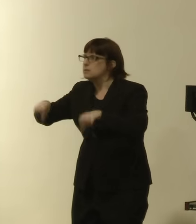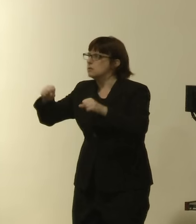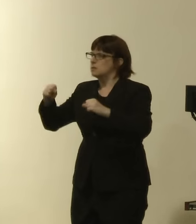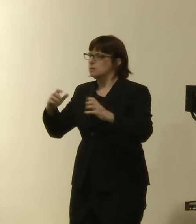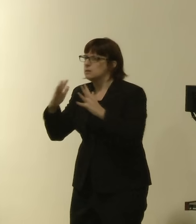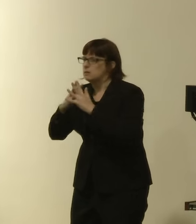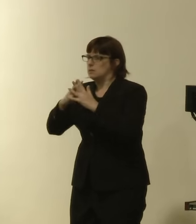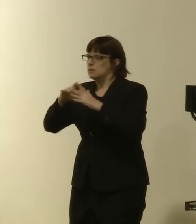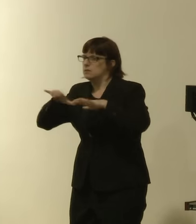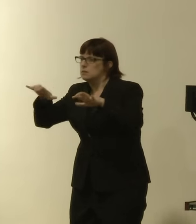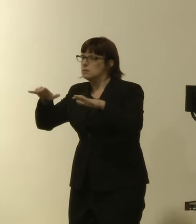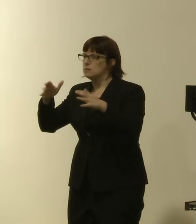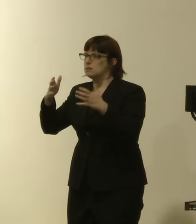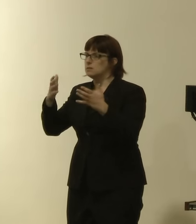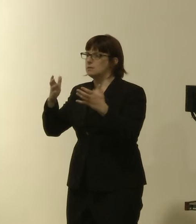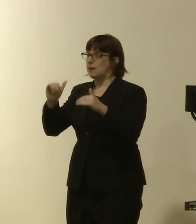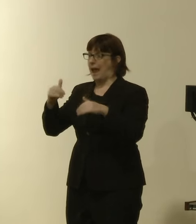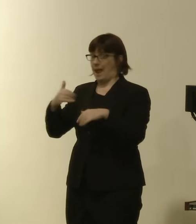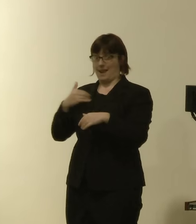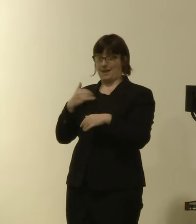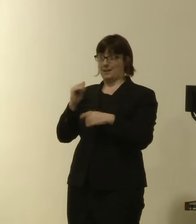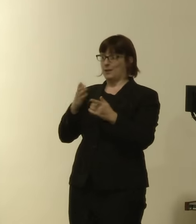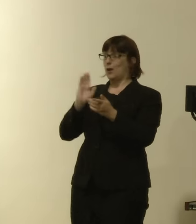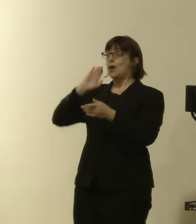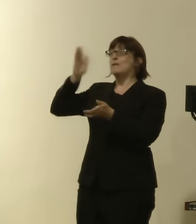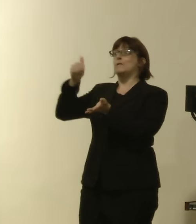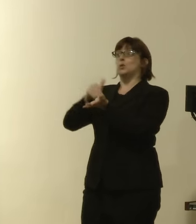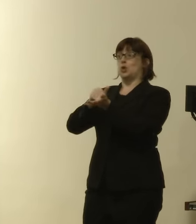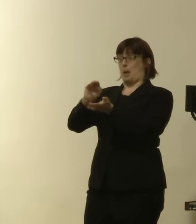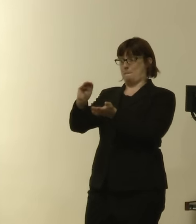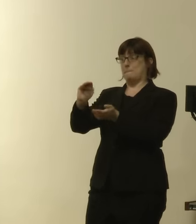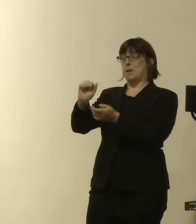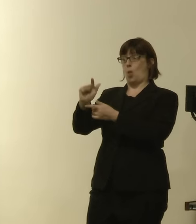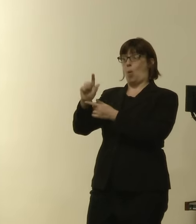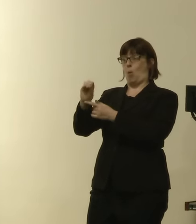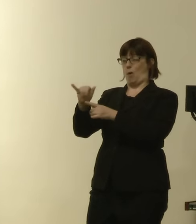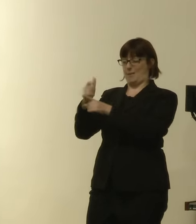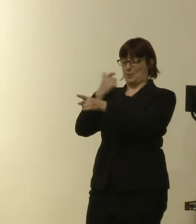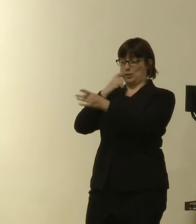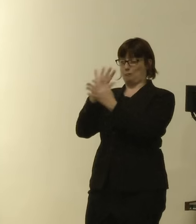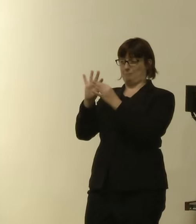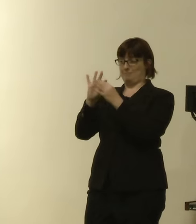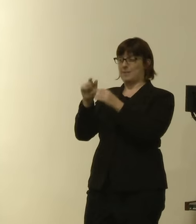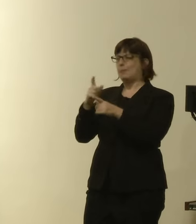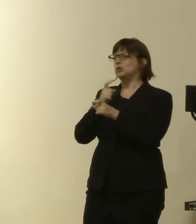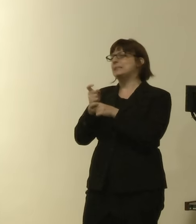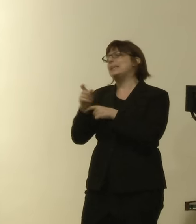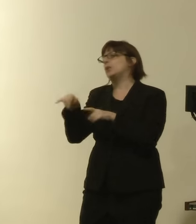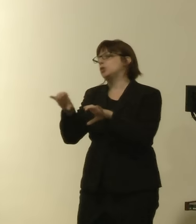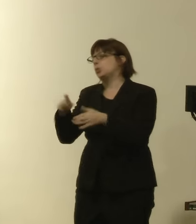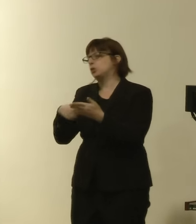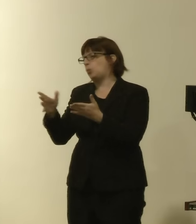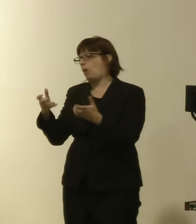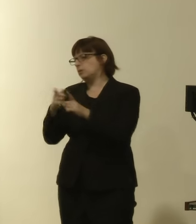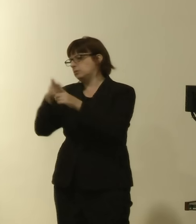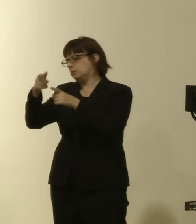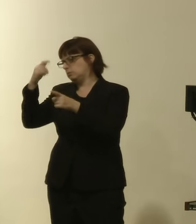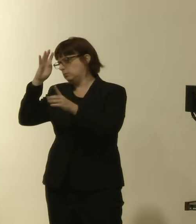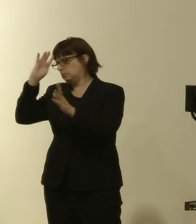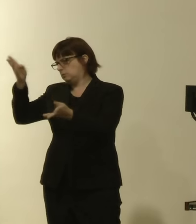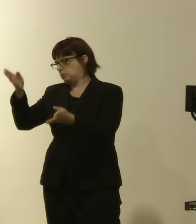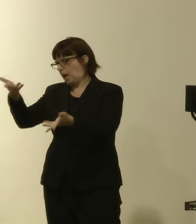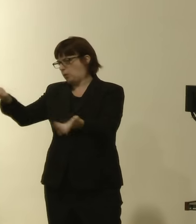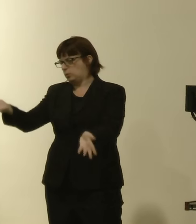on questions like the young future Dr. Malloy just raised. Just kidding, you can do what you want.